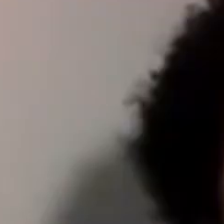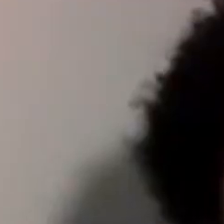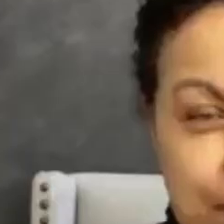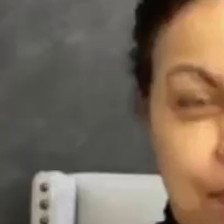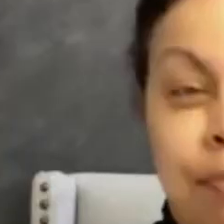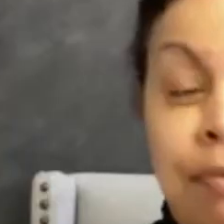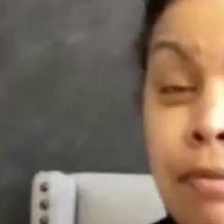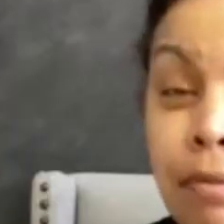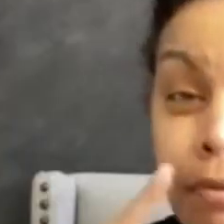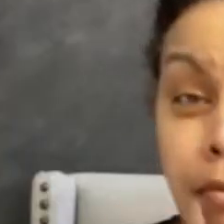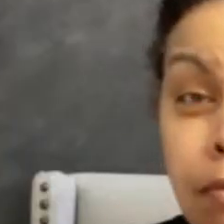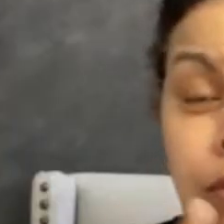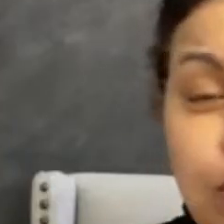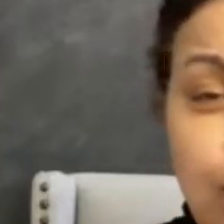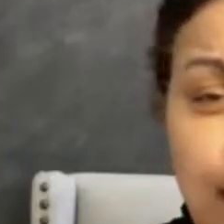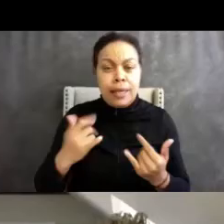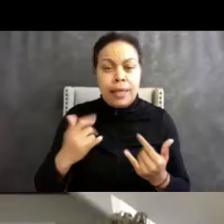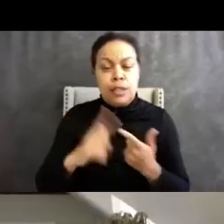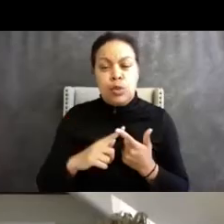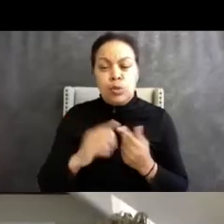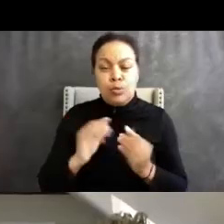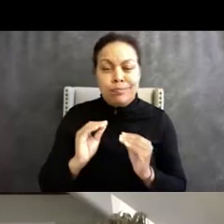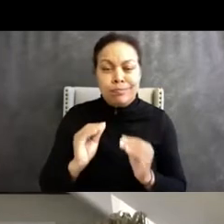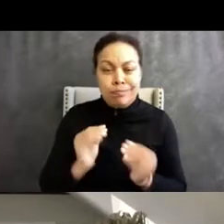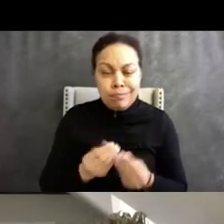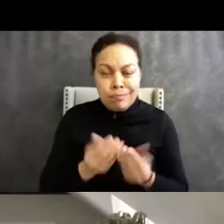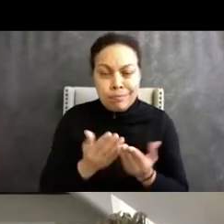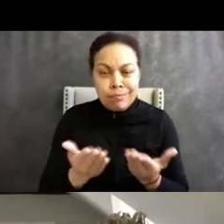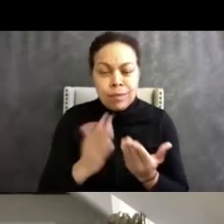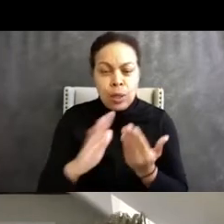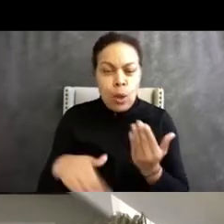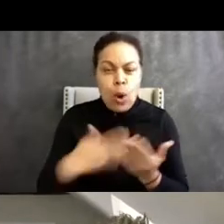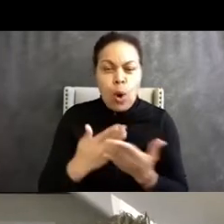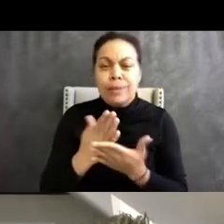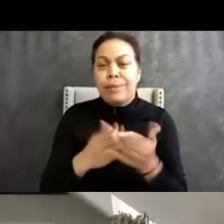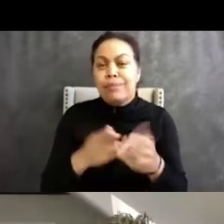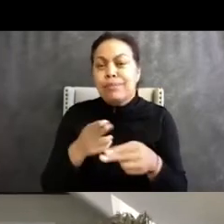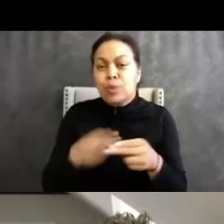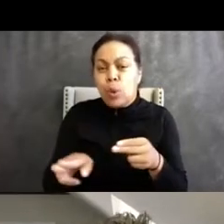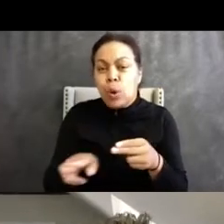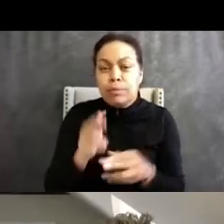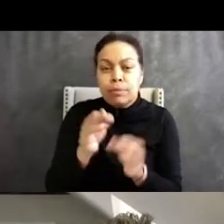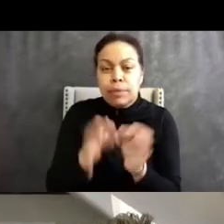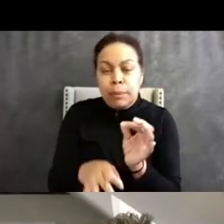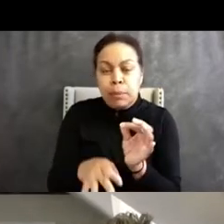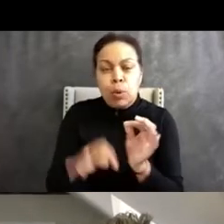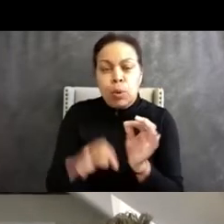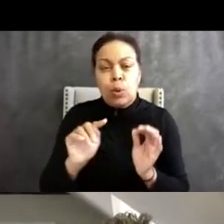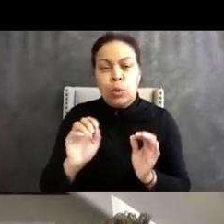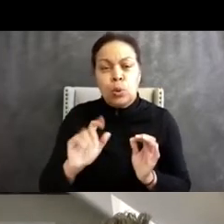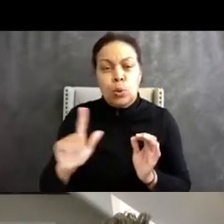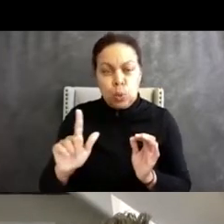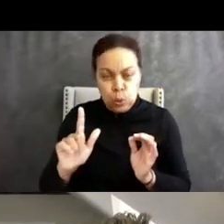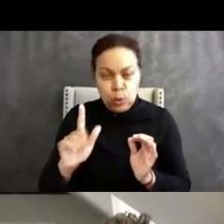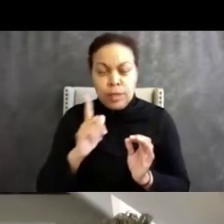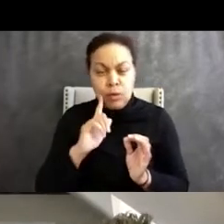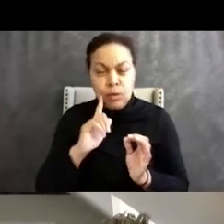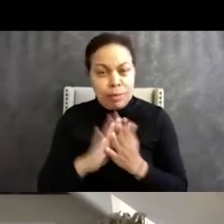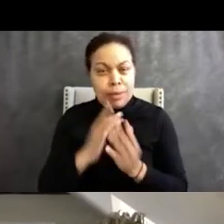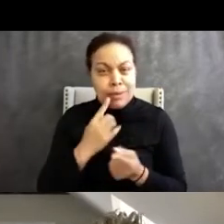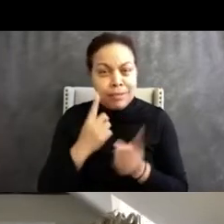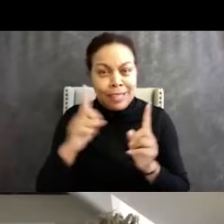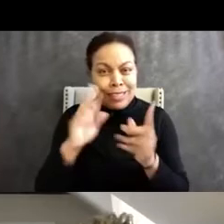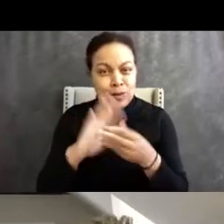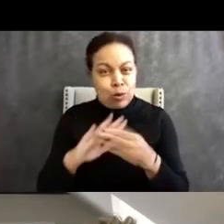this space is to arm you all with some quick and simple tools for telling an effective story. If